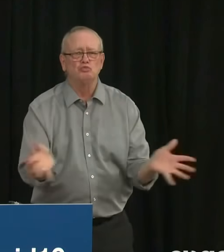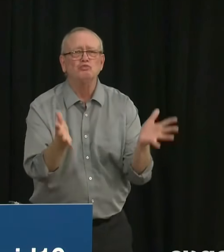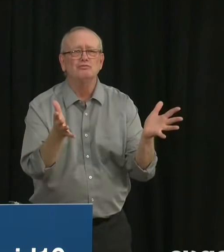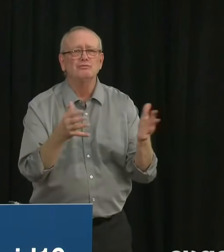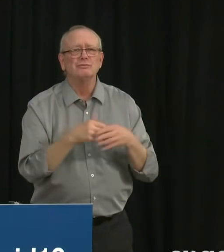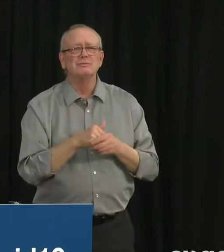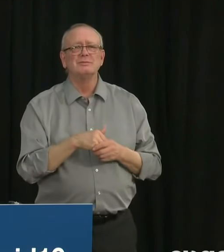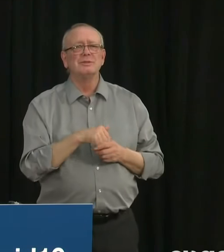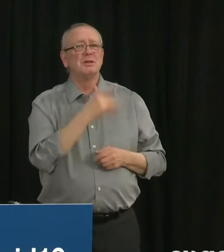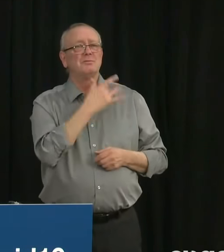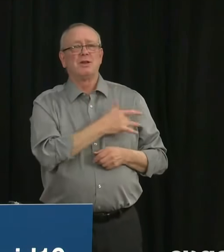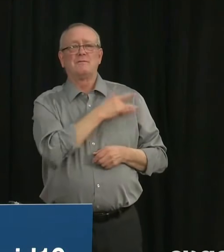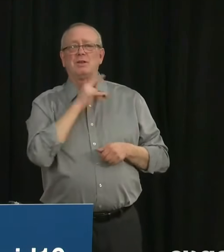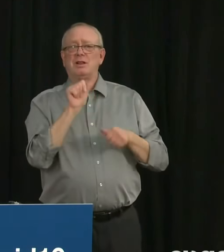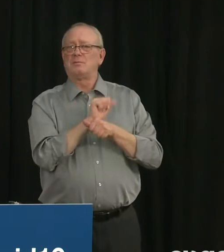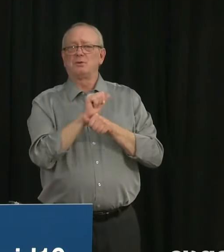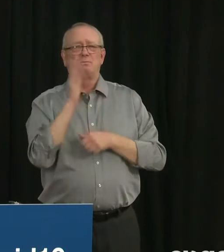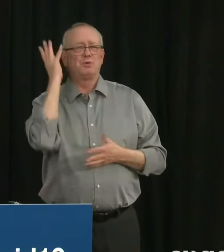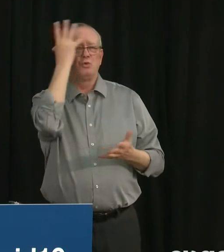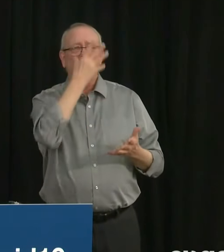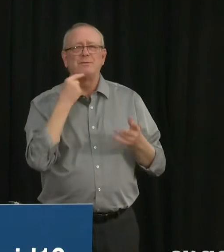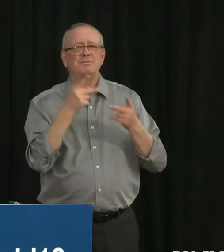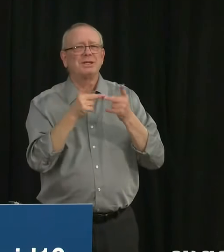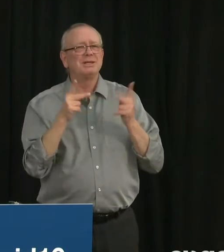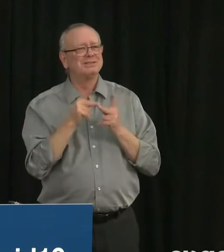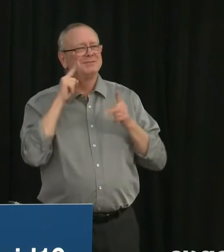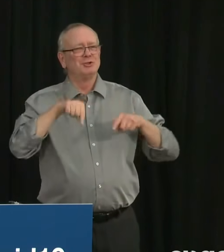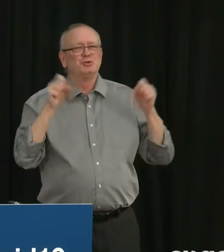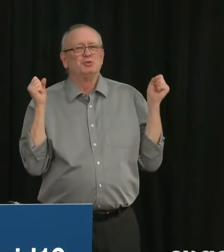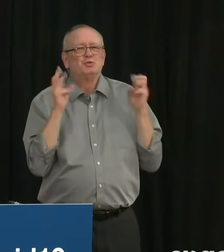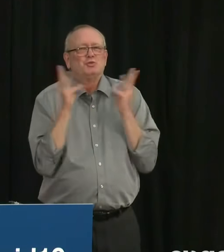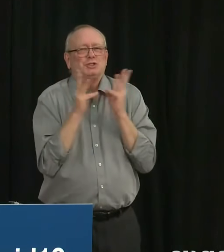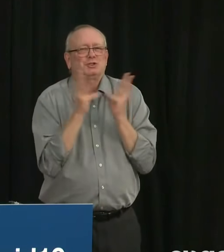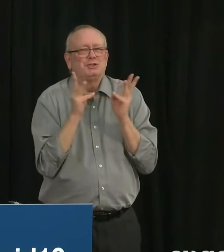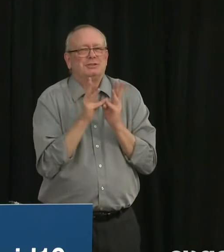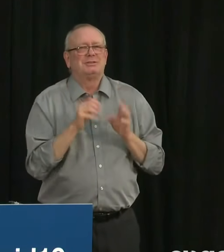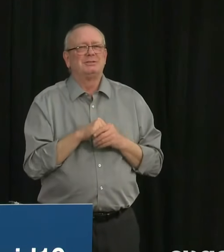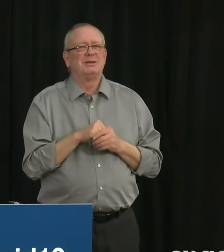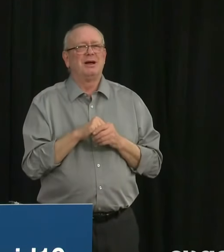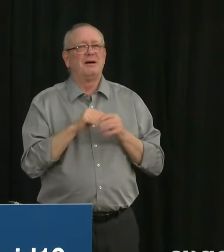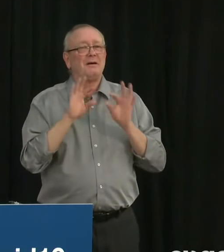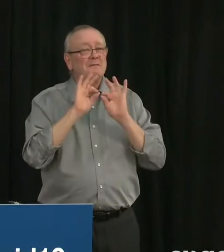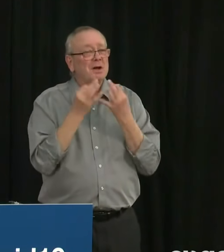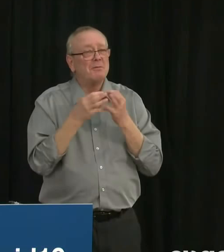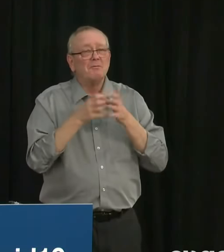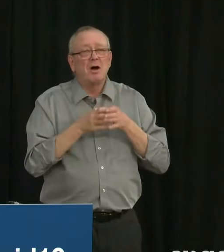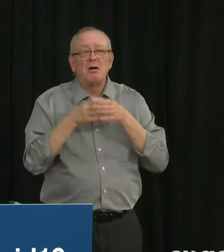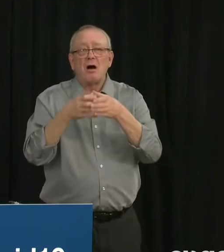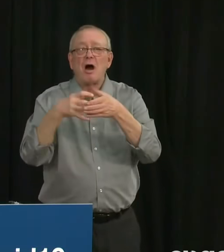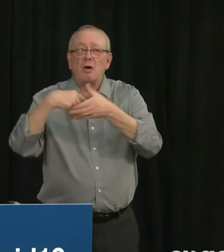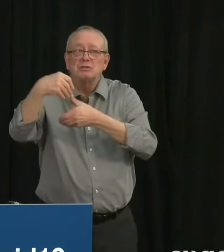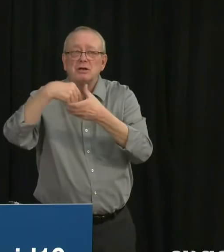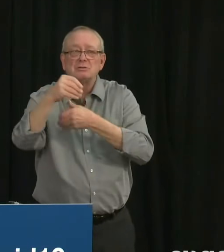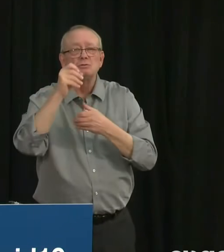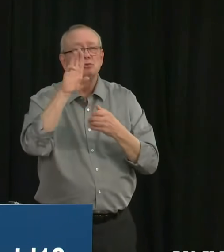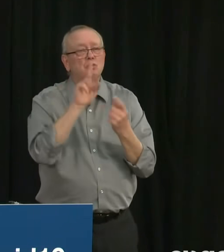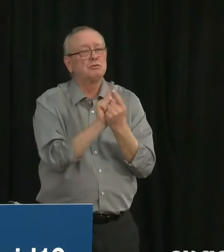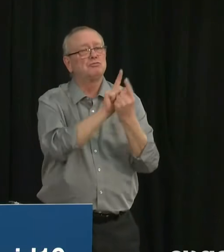enjoy winter and the company of family outdoors, properly distanced, of course, and keeping participants to no more than